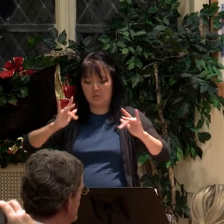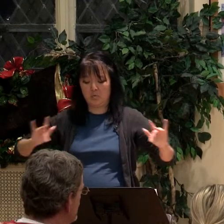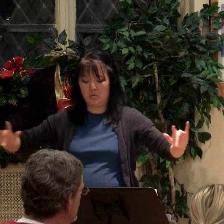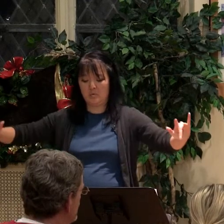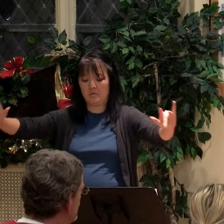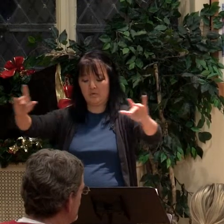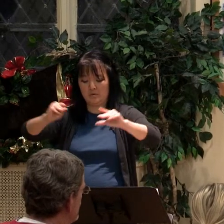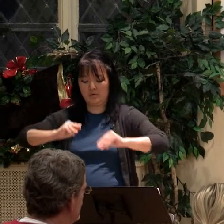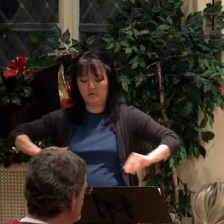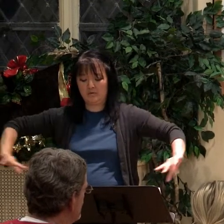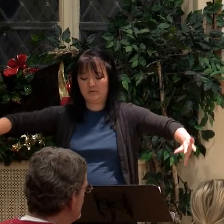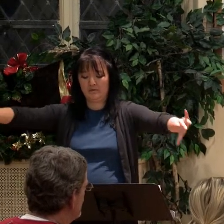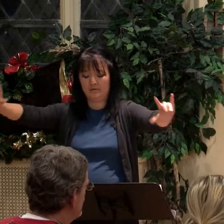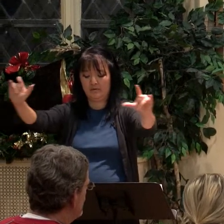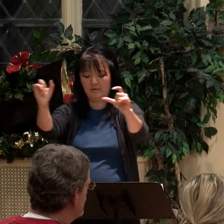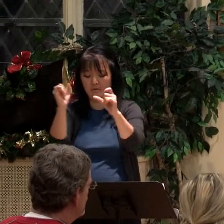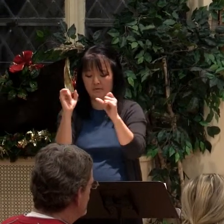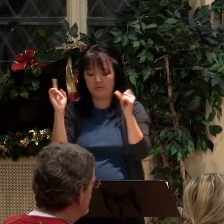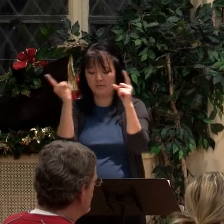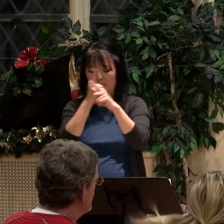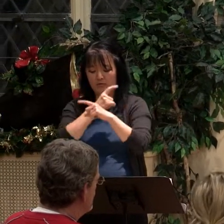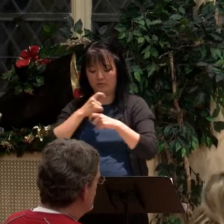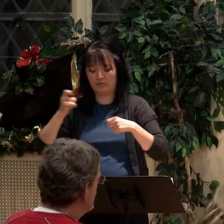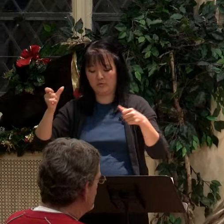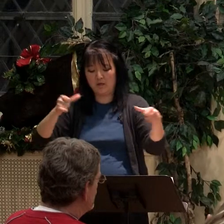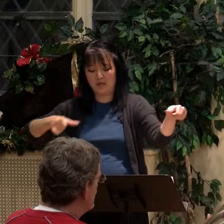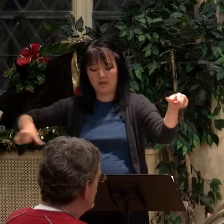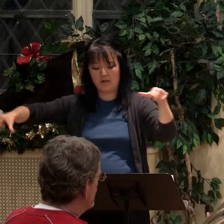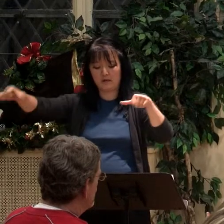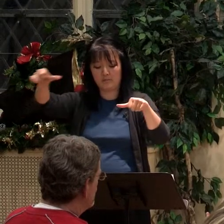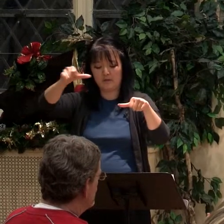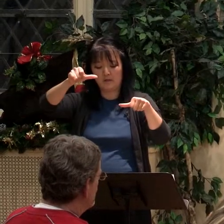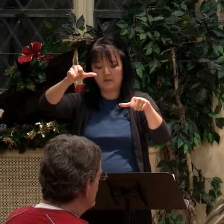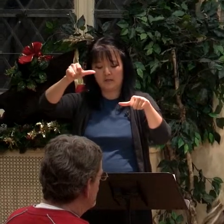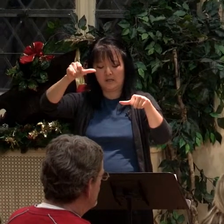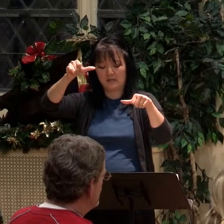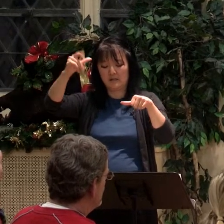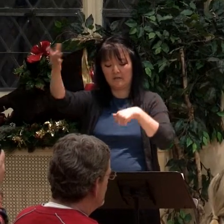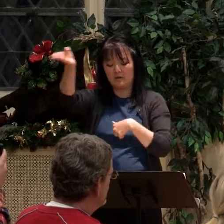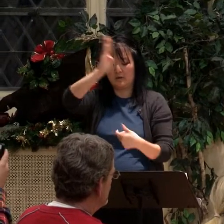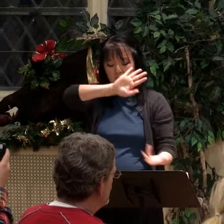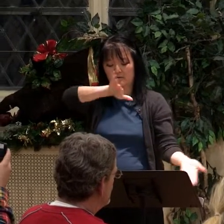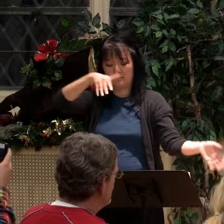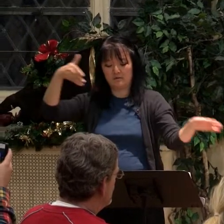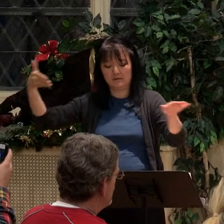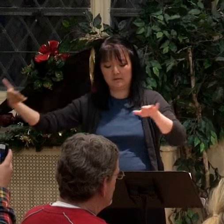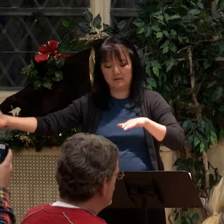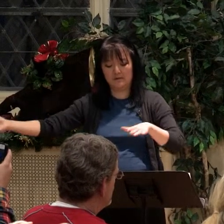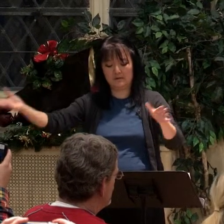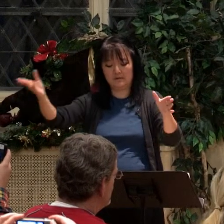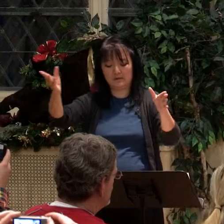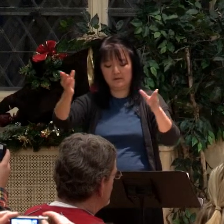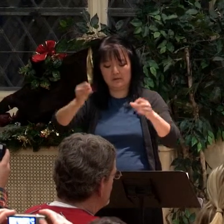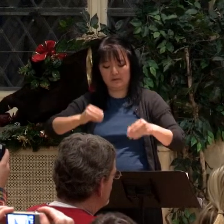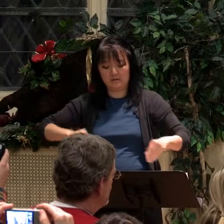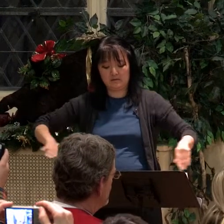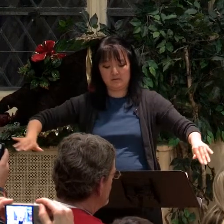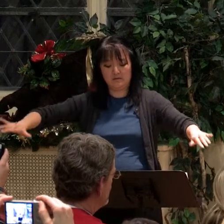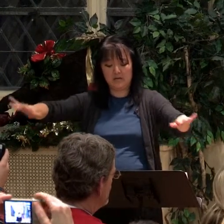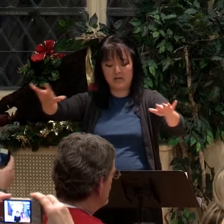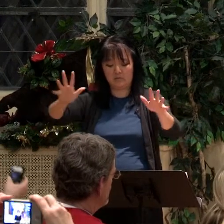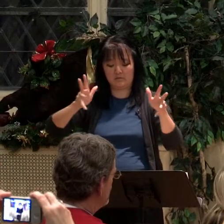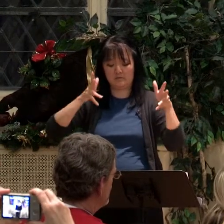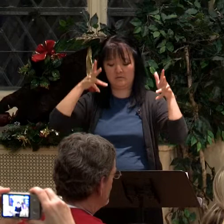land, the cold, dry thumbprint of a long-dead god. The terrain of this foreign planet was abandoned long